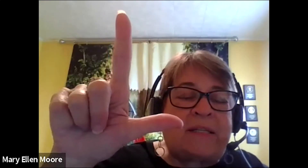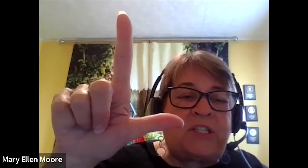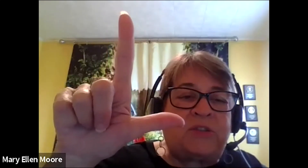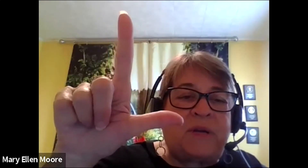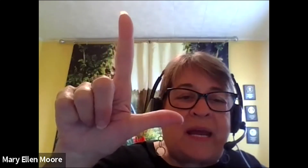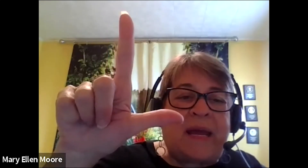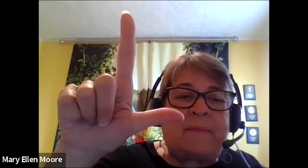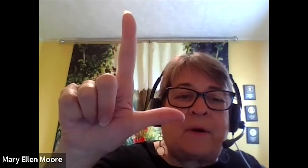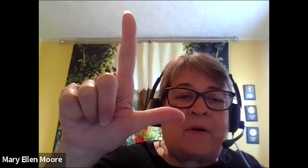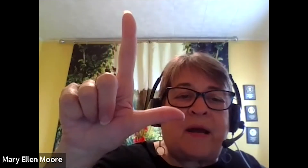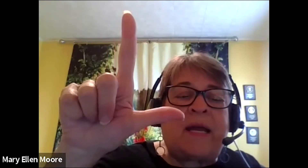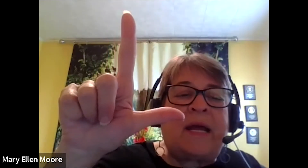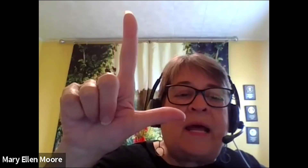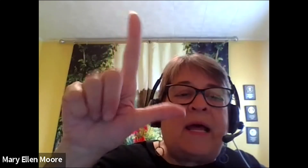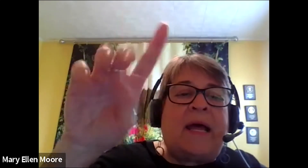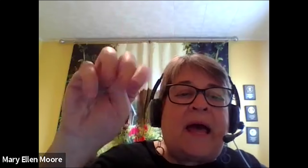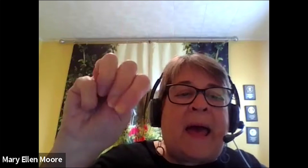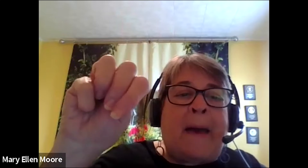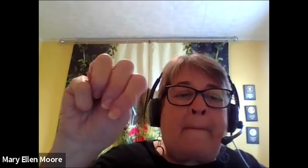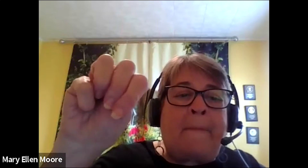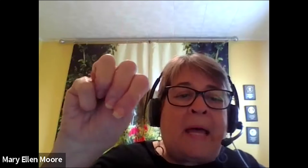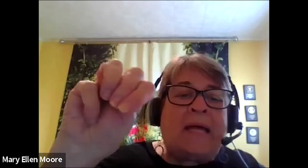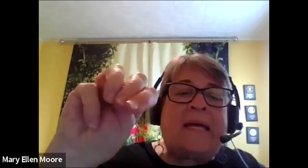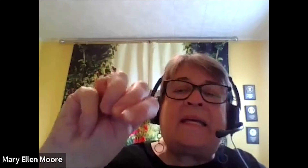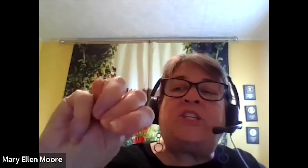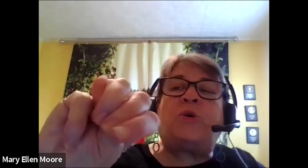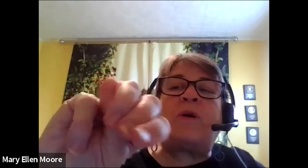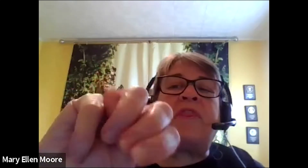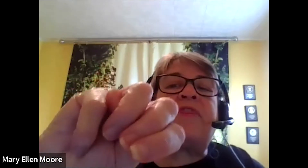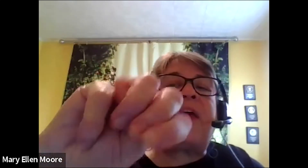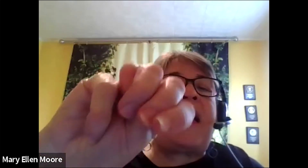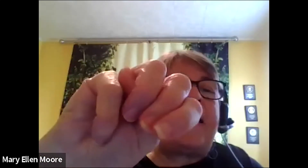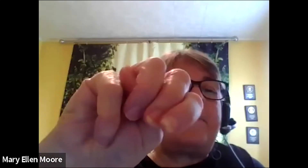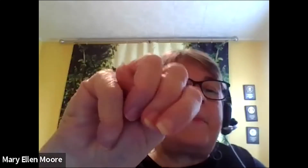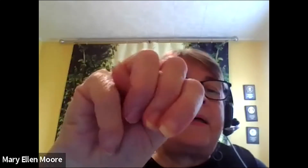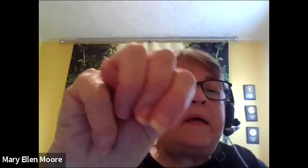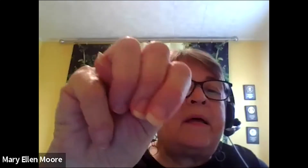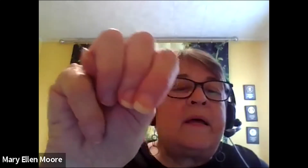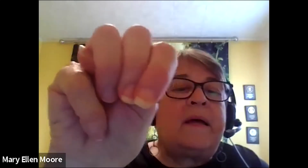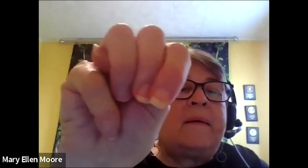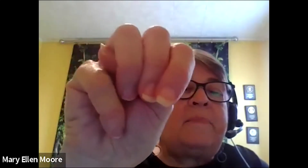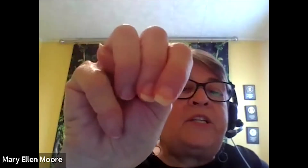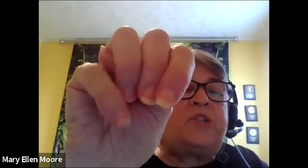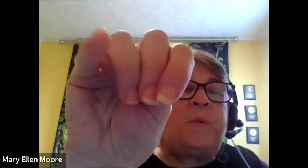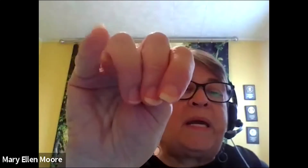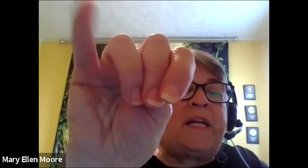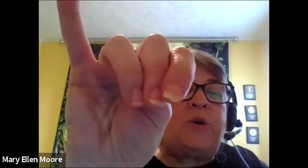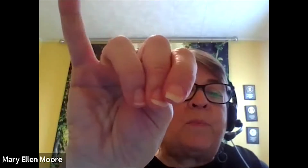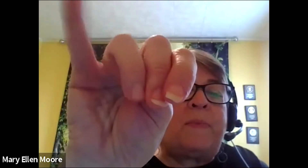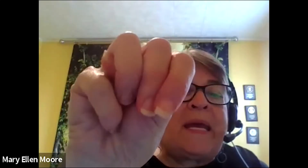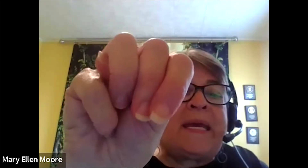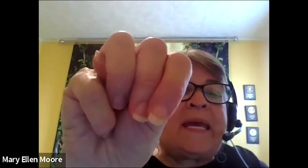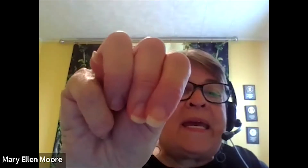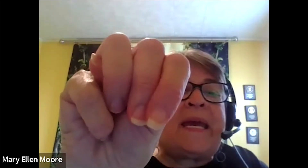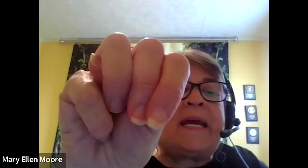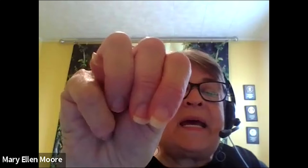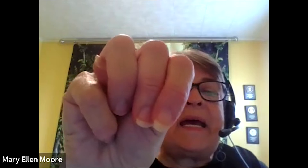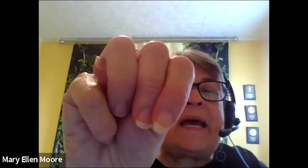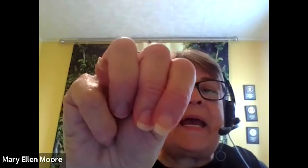practice your name. All right. M is your thumb between your pinky